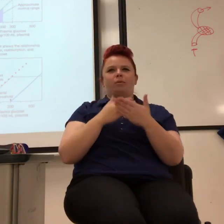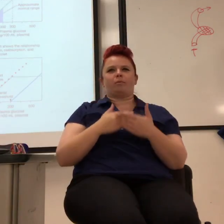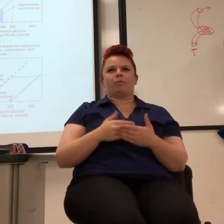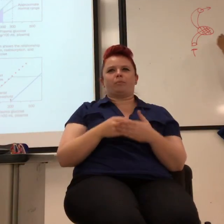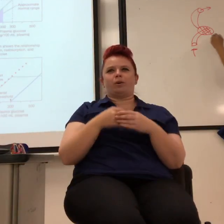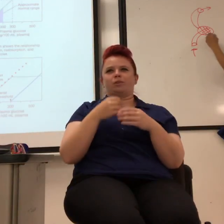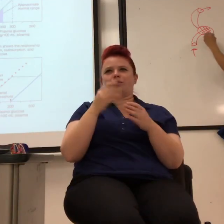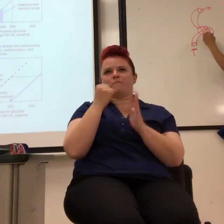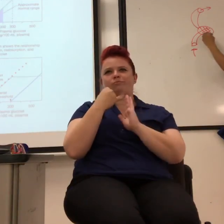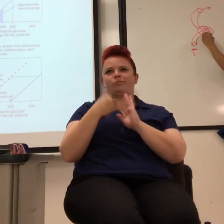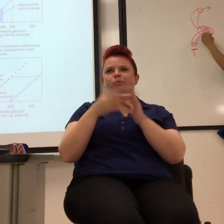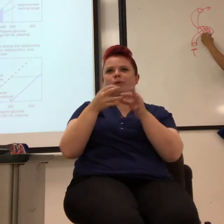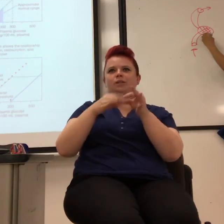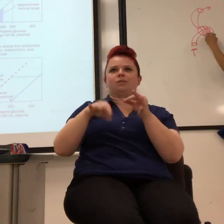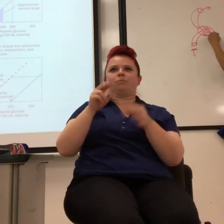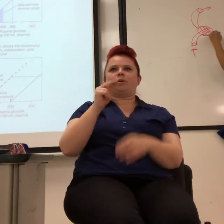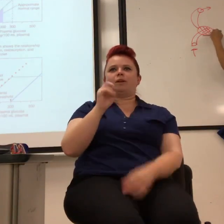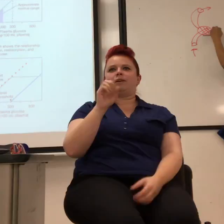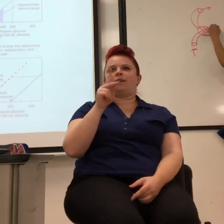nephron.